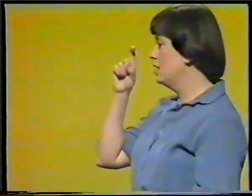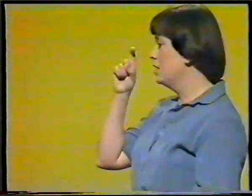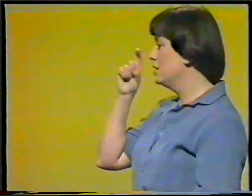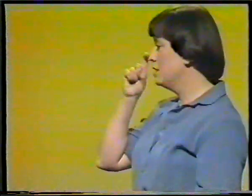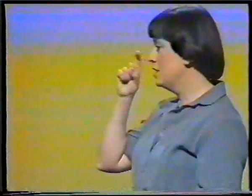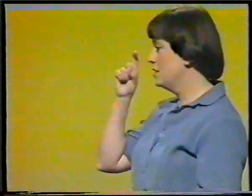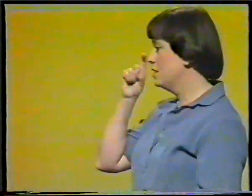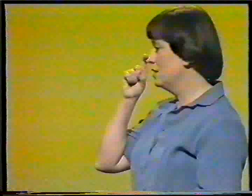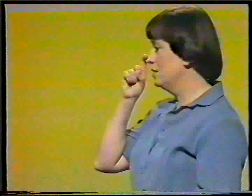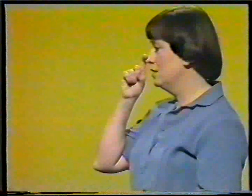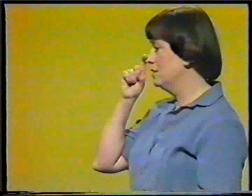sister,